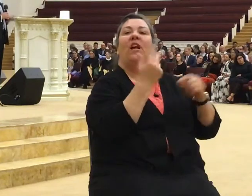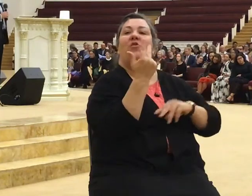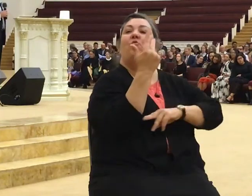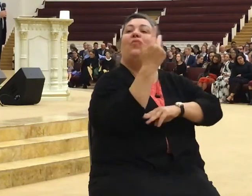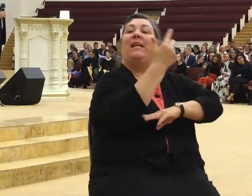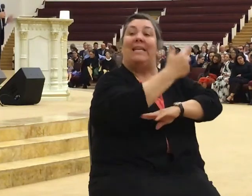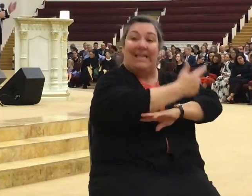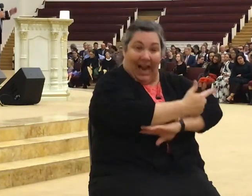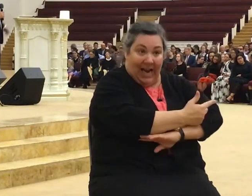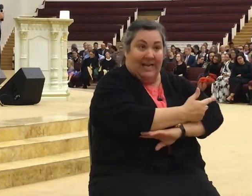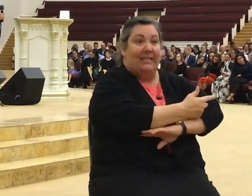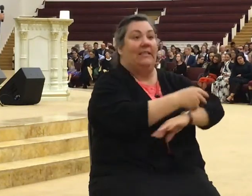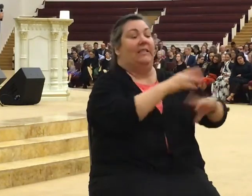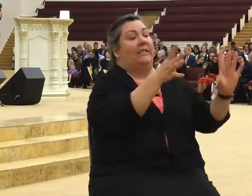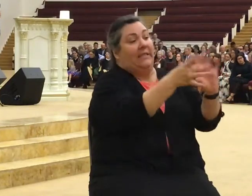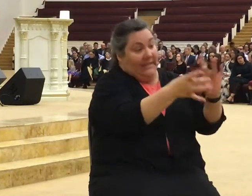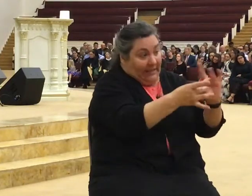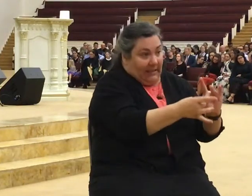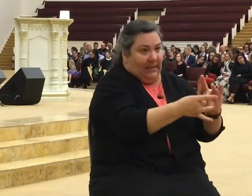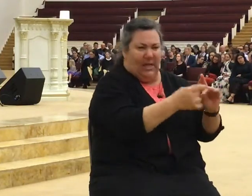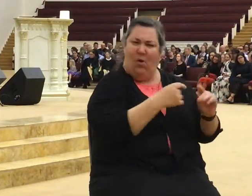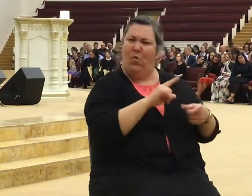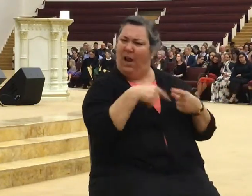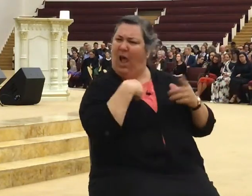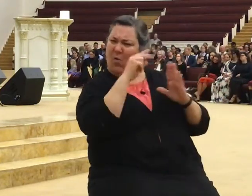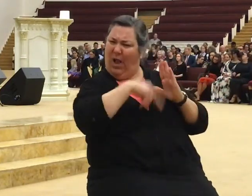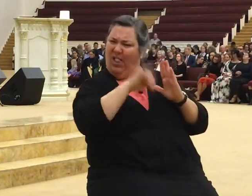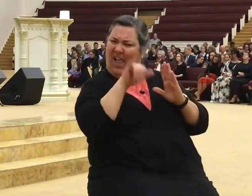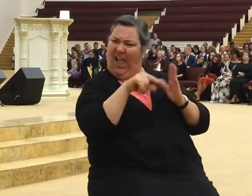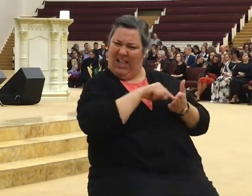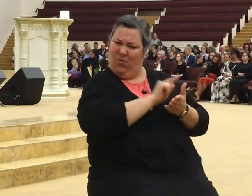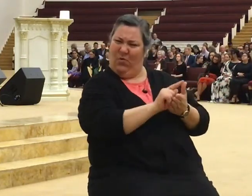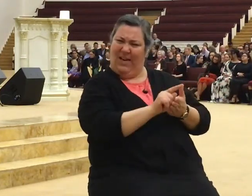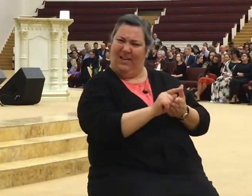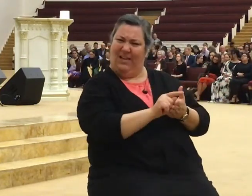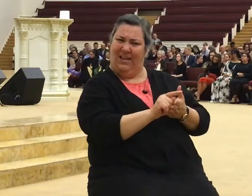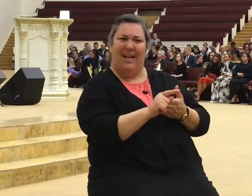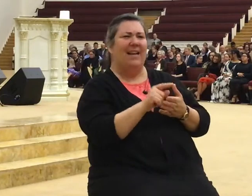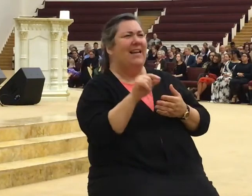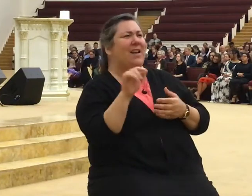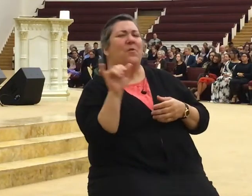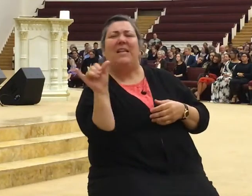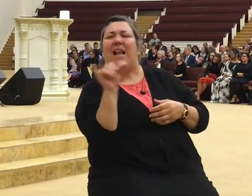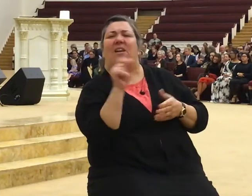3 days. Amen. When I read that this week, I thought, that just kind of sounded like a weekend to me.